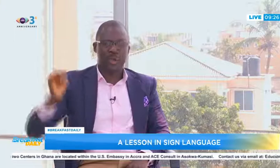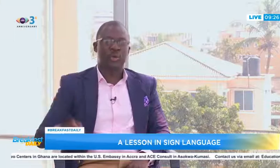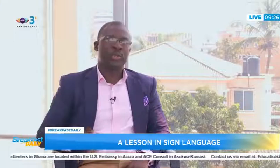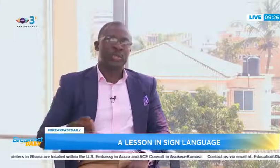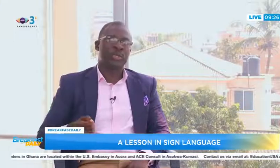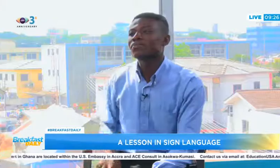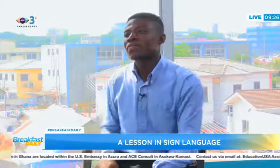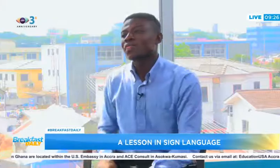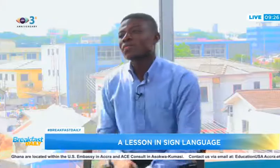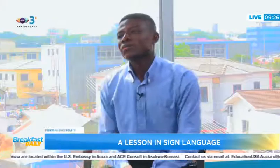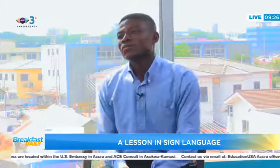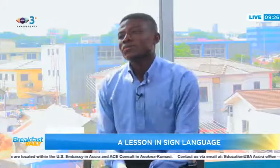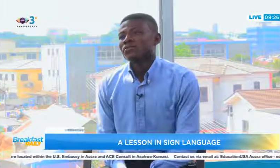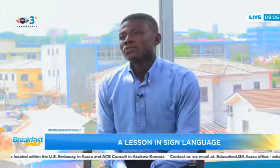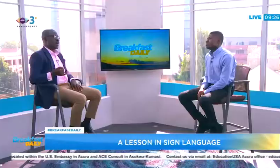So if I was going to say J, I would